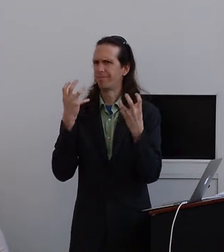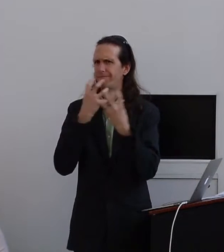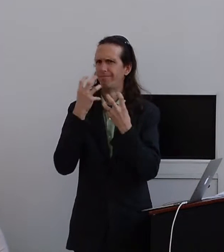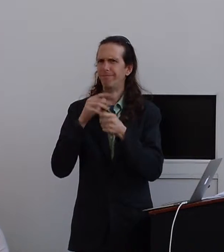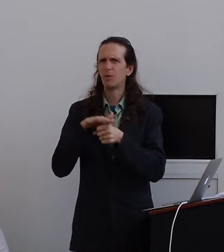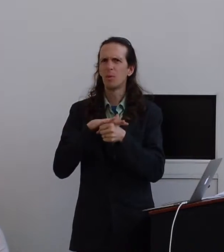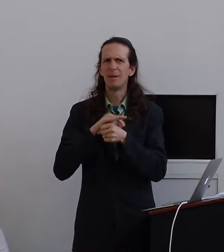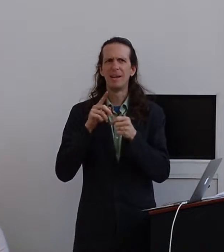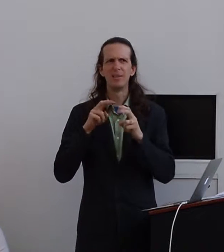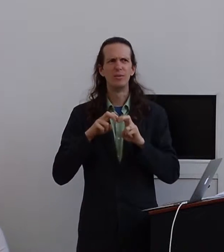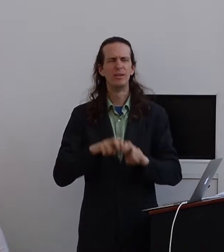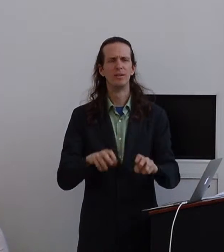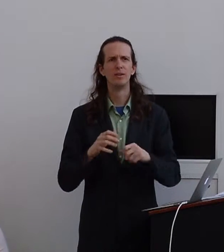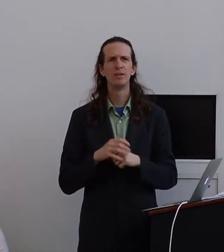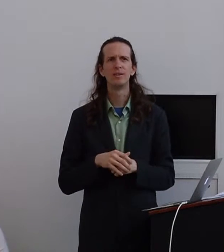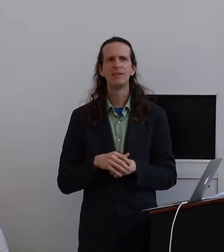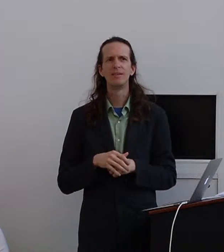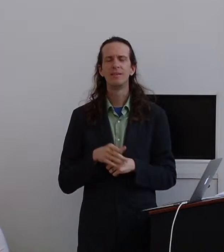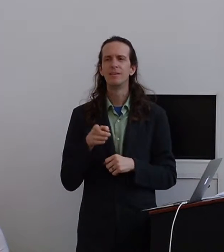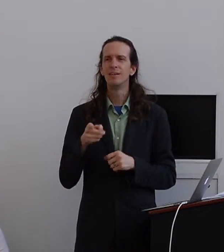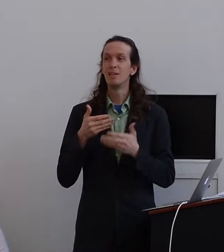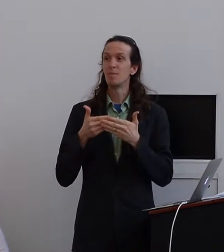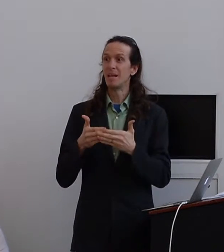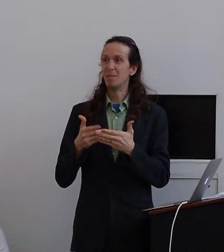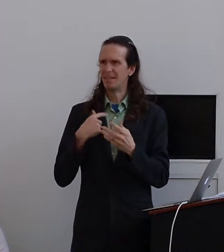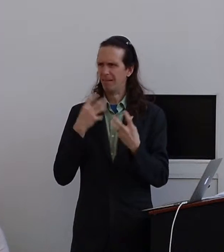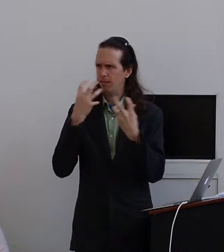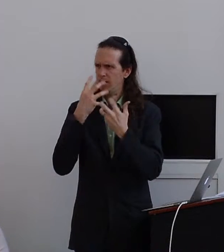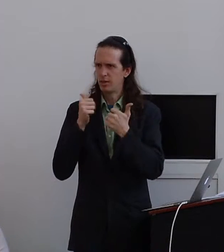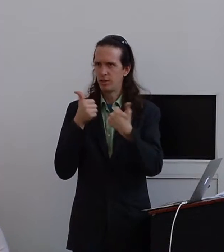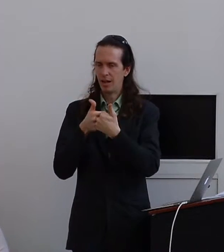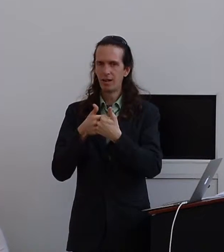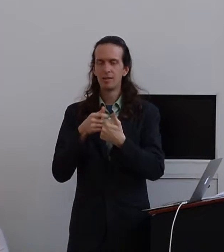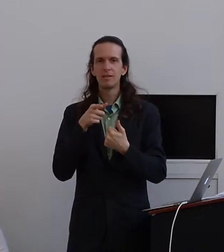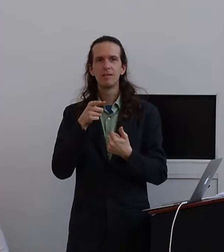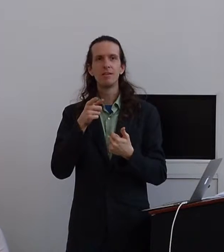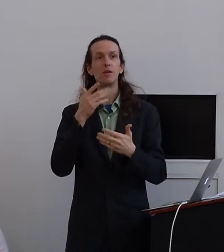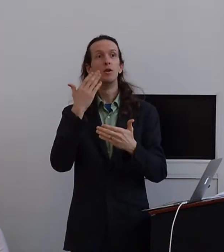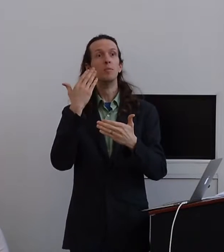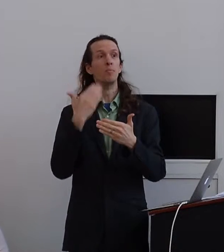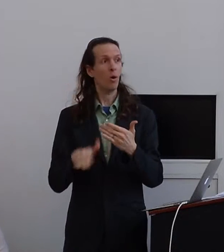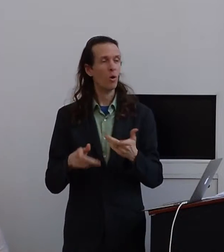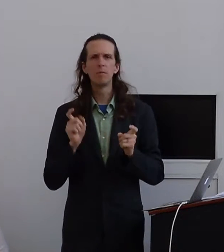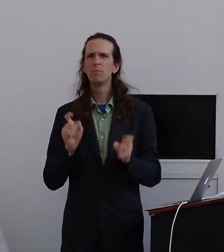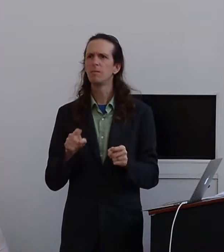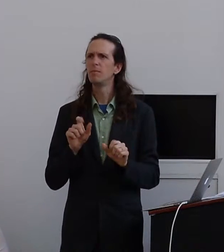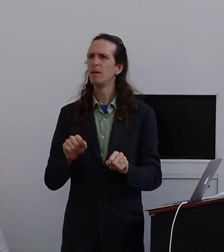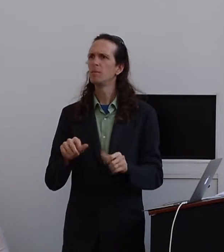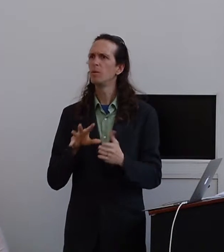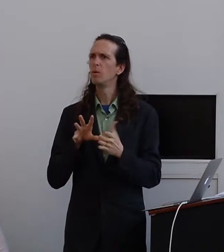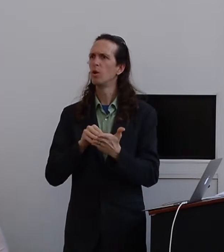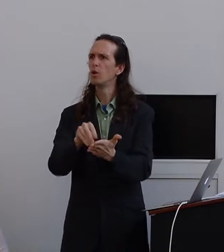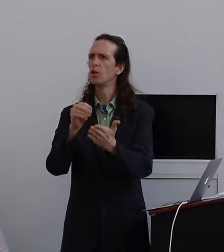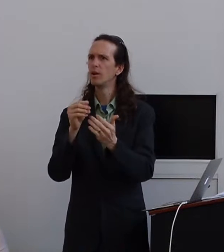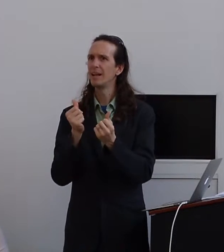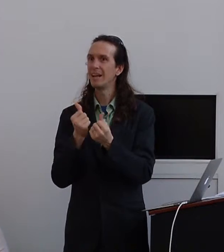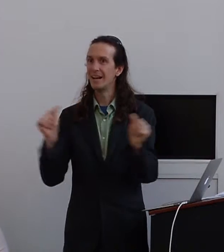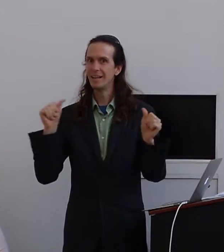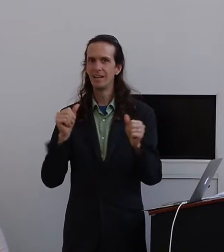Language acquisition is an important domain. Babies are born with the challenge of acquiring any language in the world,